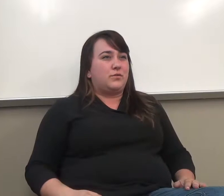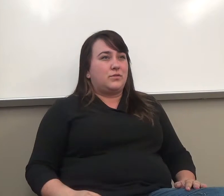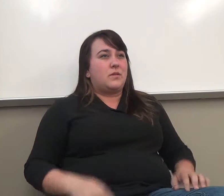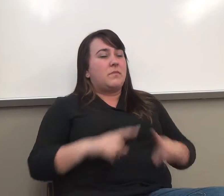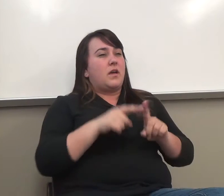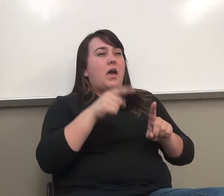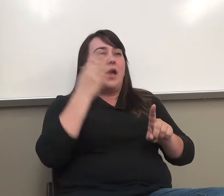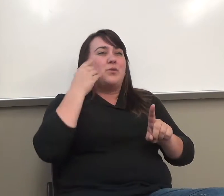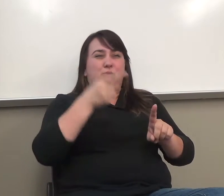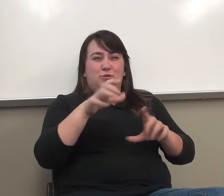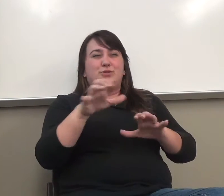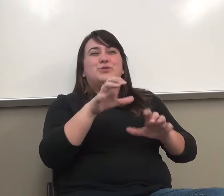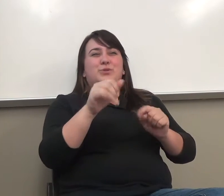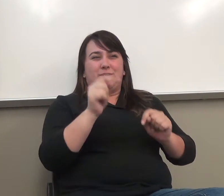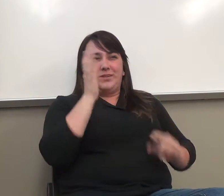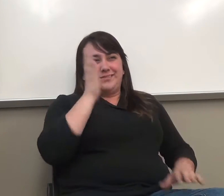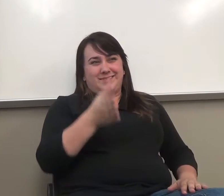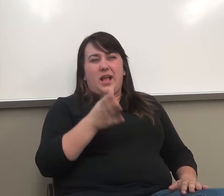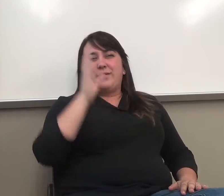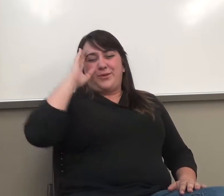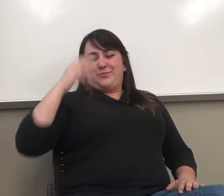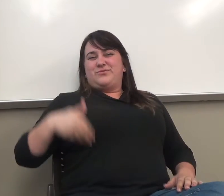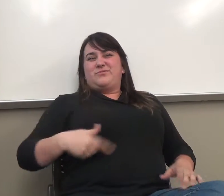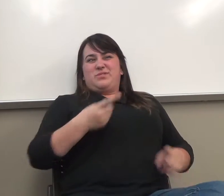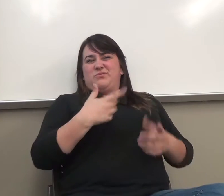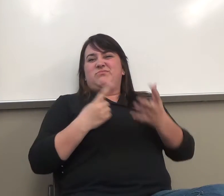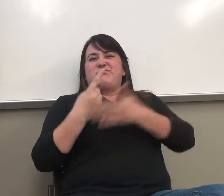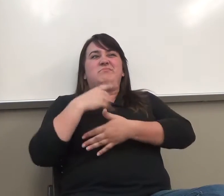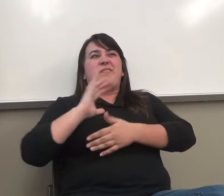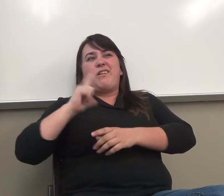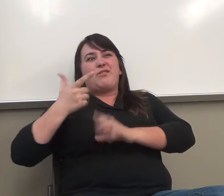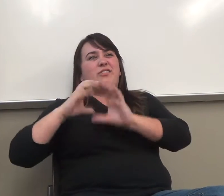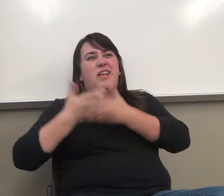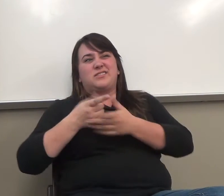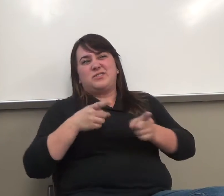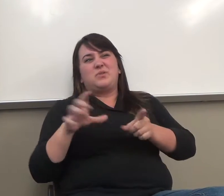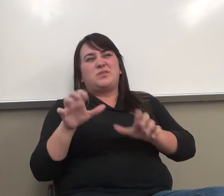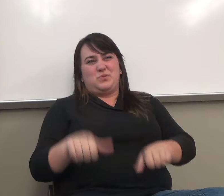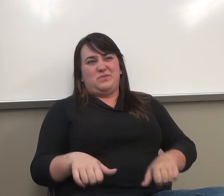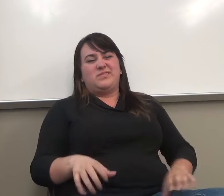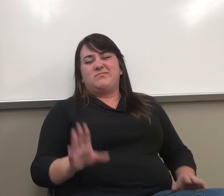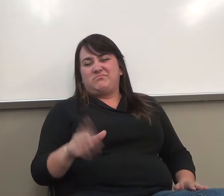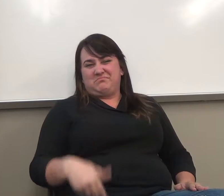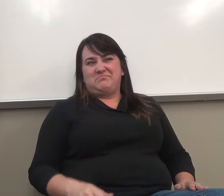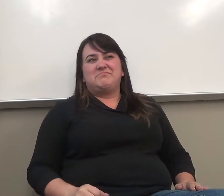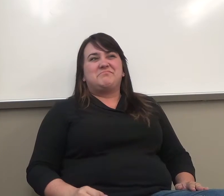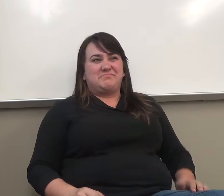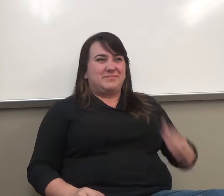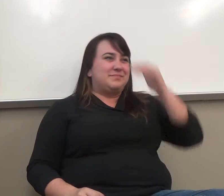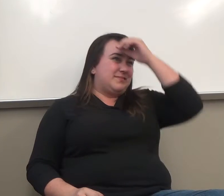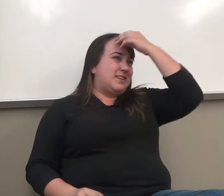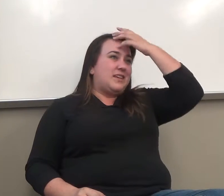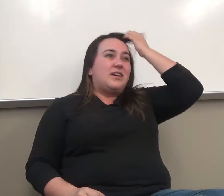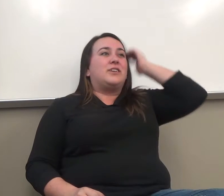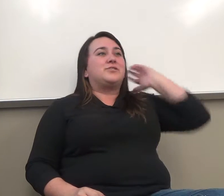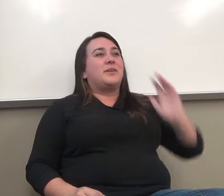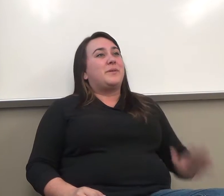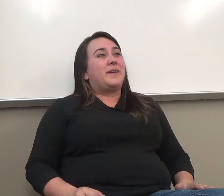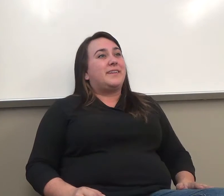she's going to do it. I know, she's come to my other classes. She's going to do this one. Okay? Yeah, so that's an interesting thing. I'll